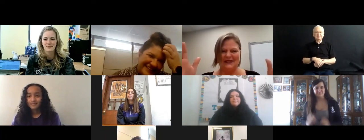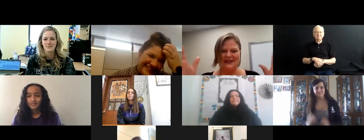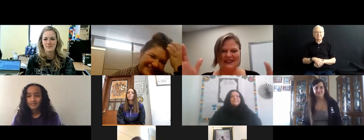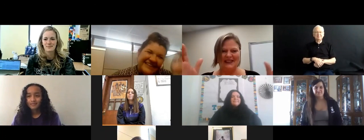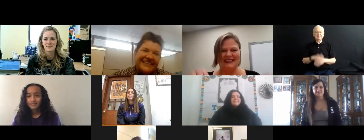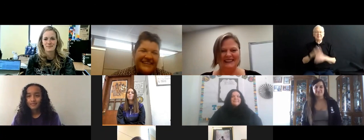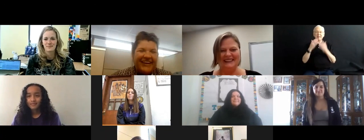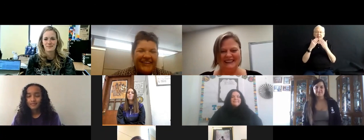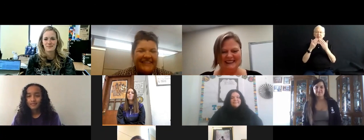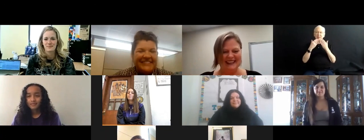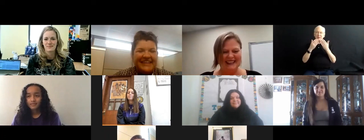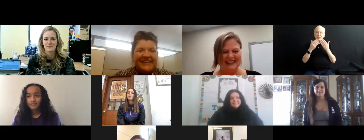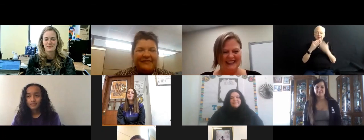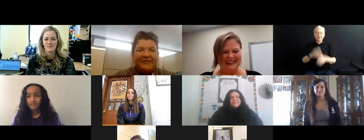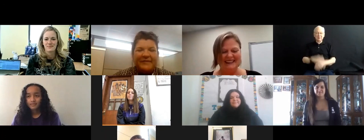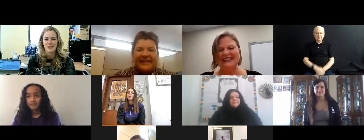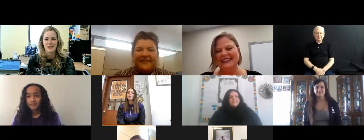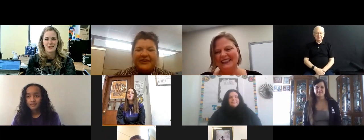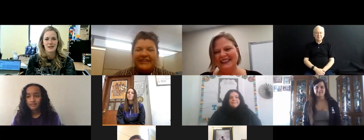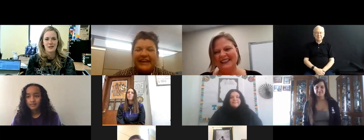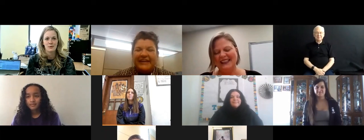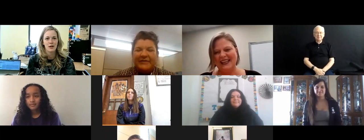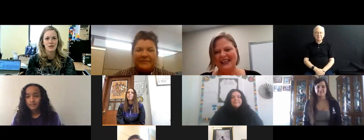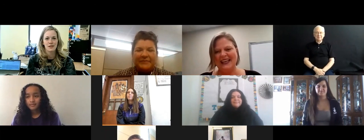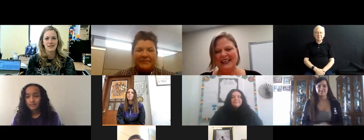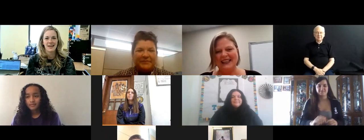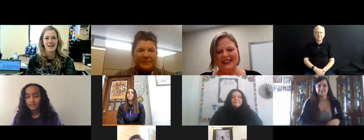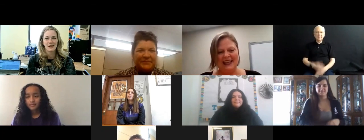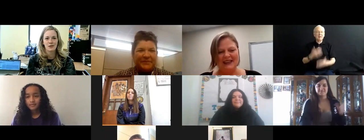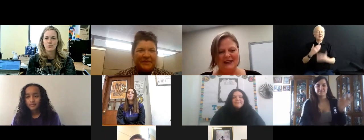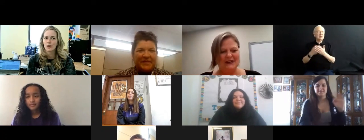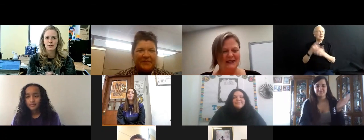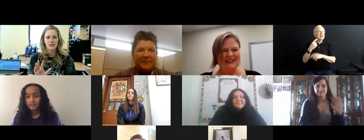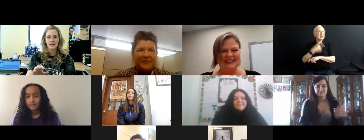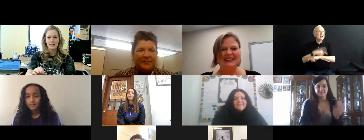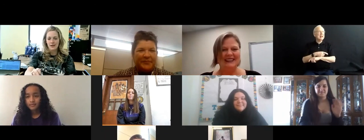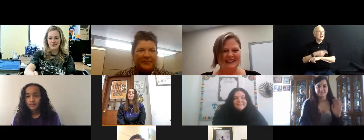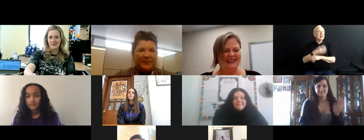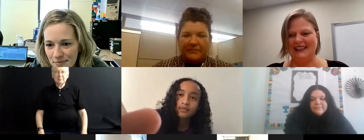Thank you. All right. Thank you, everybody. Have a good day. Thank Thank you. you. So we all just leave.